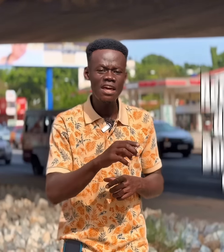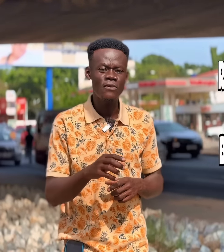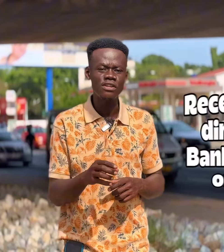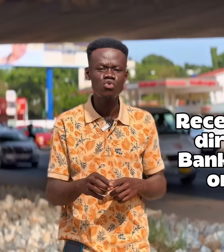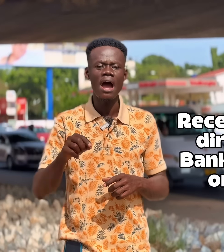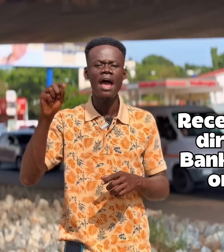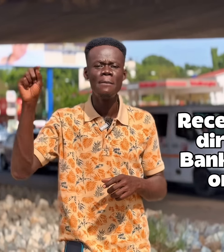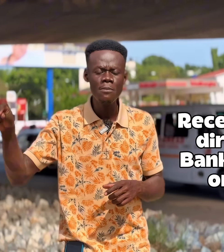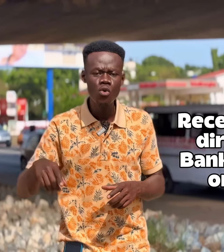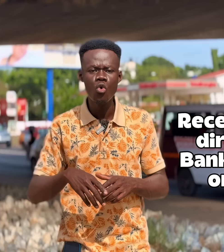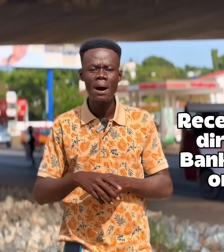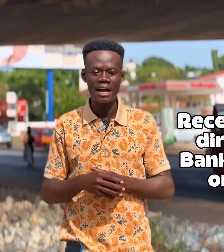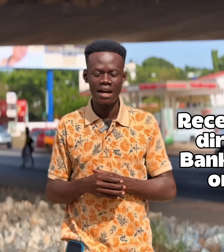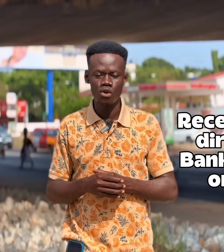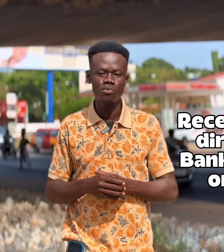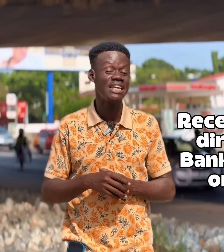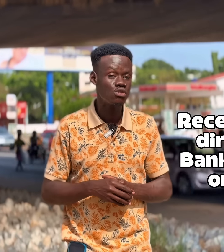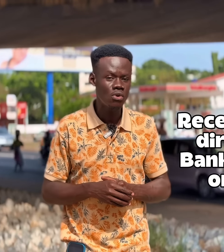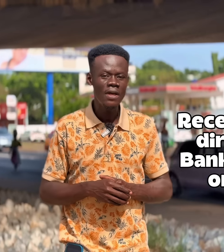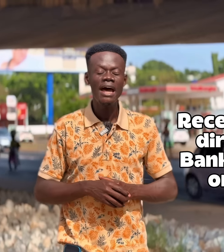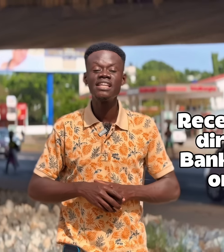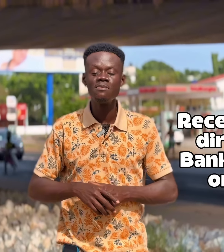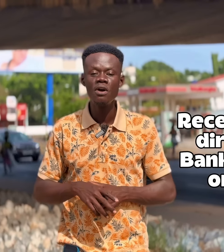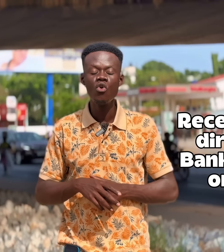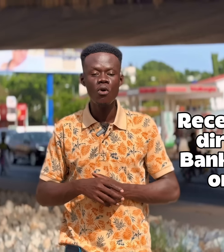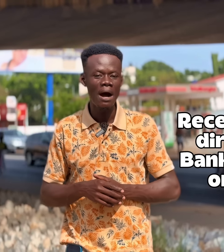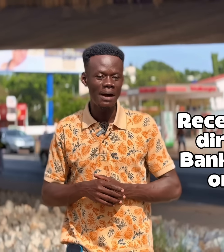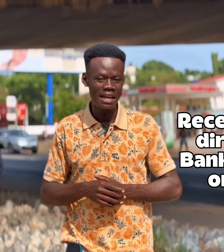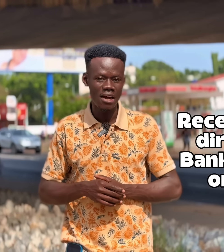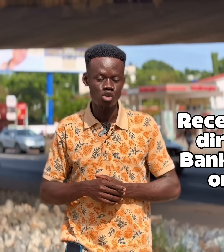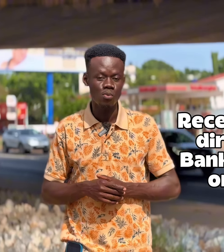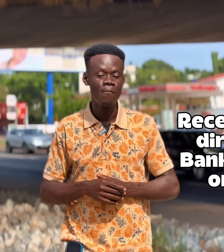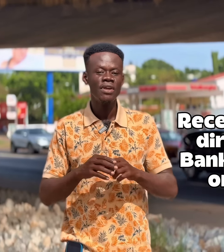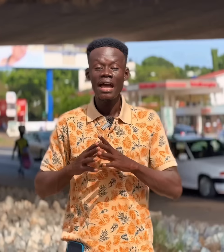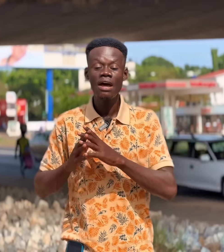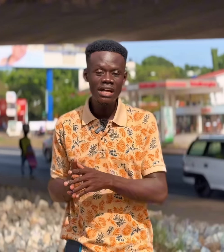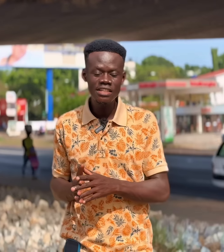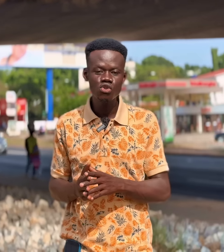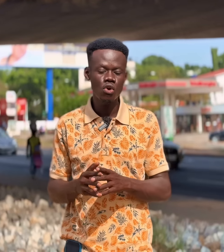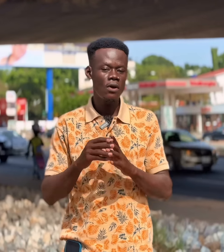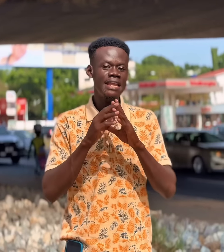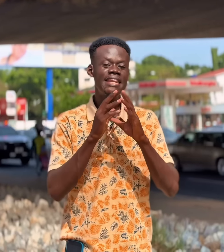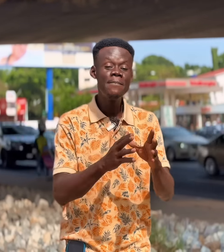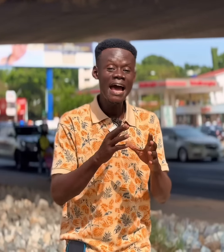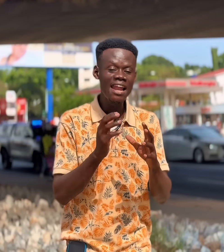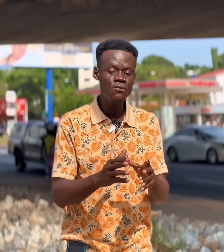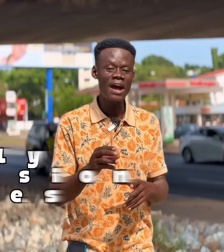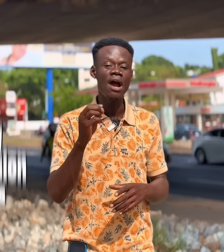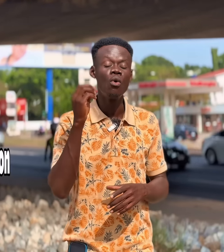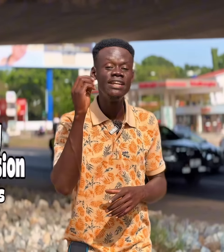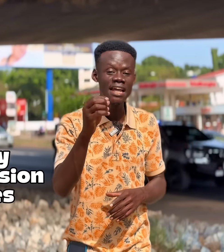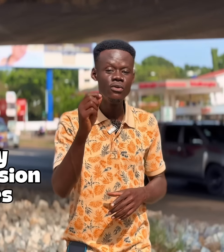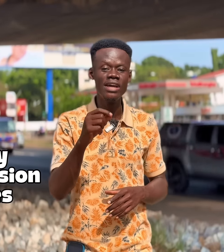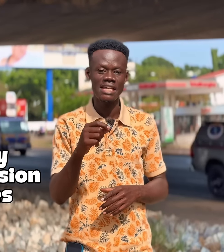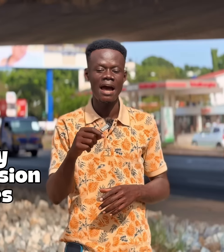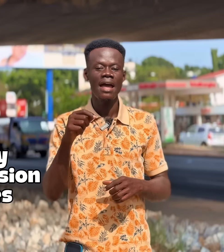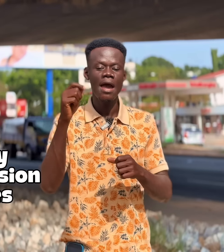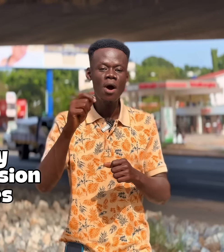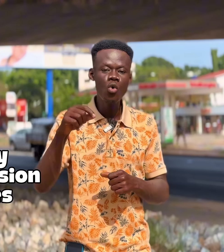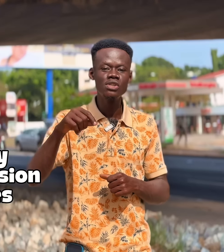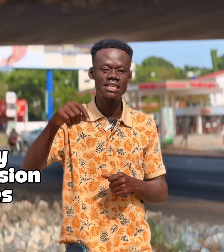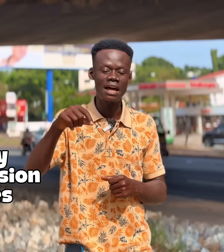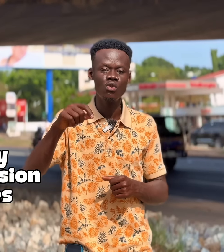e fa LemFi so a e ma ni begu bank account mu sanso e na timi begu mobile money account mu. eno achi nso no de bia LemFi e daily rate